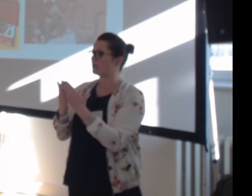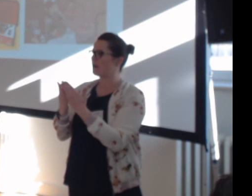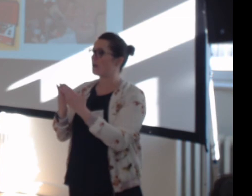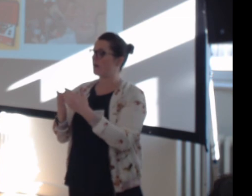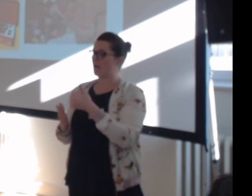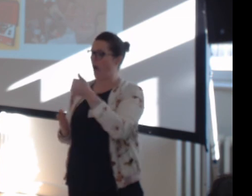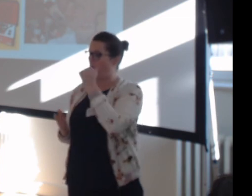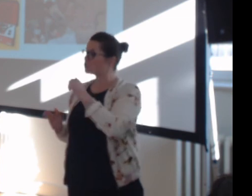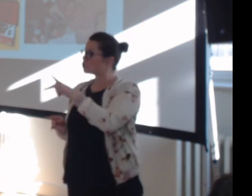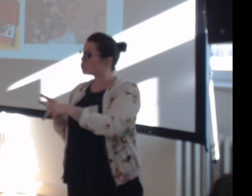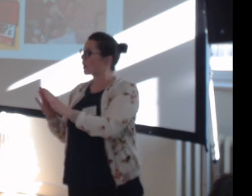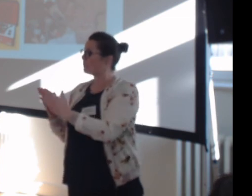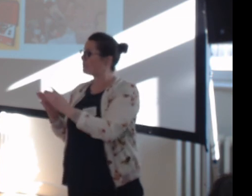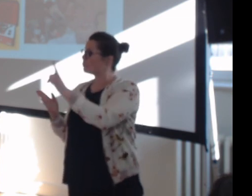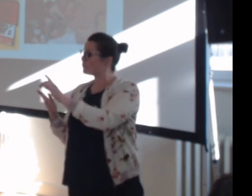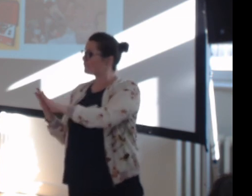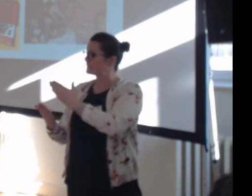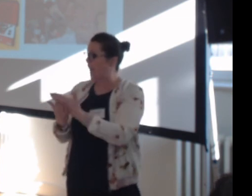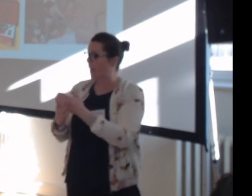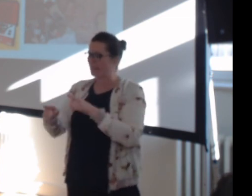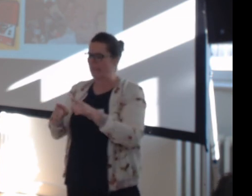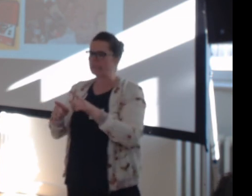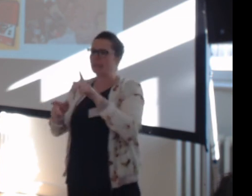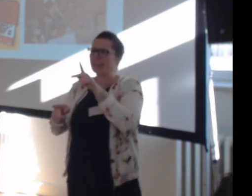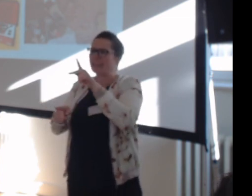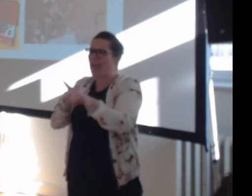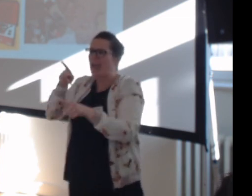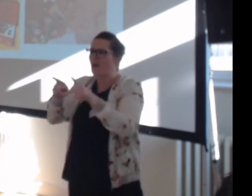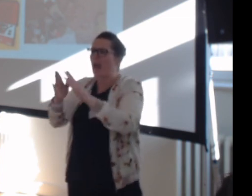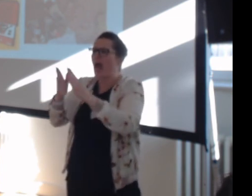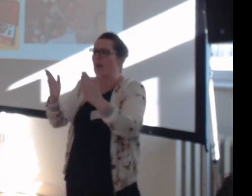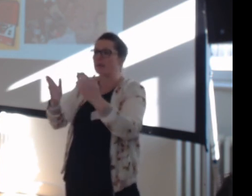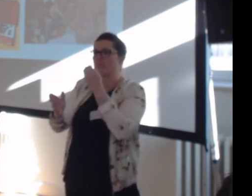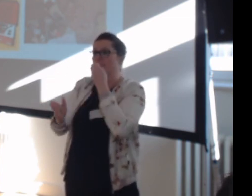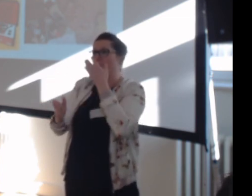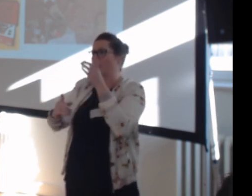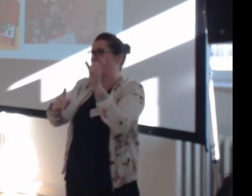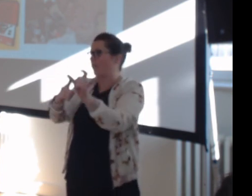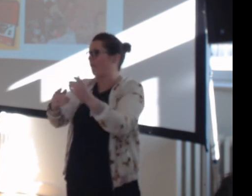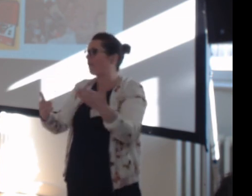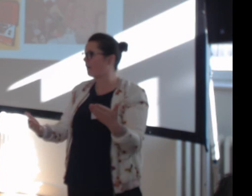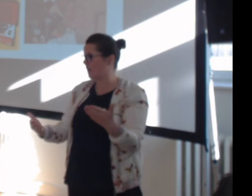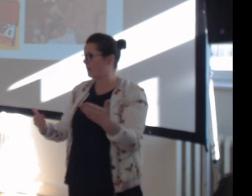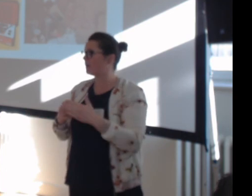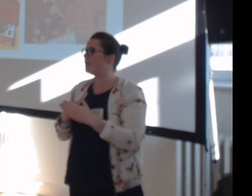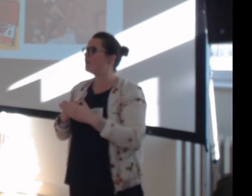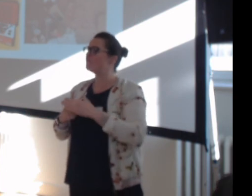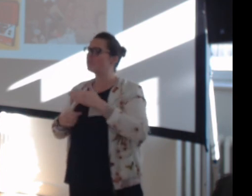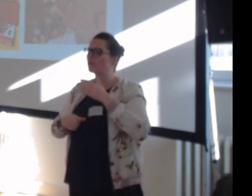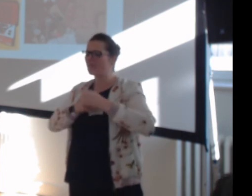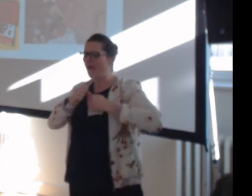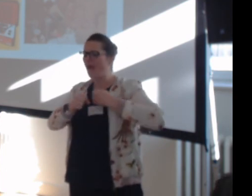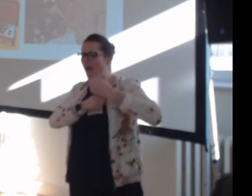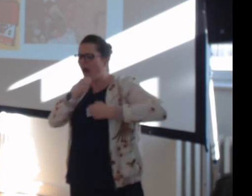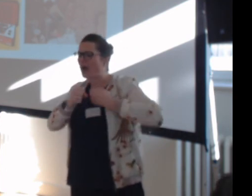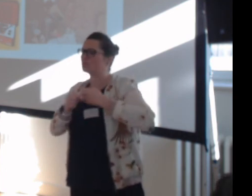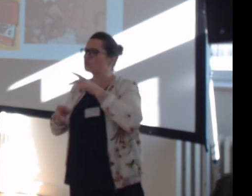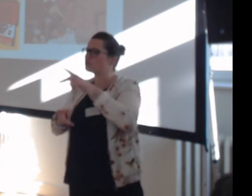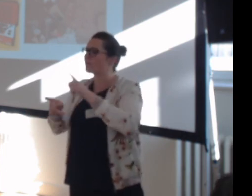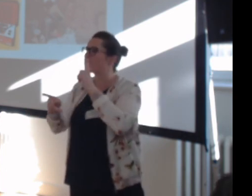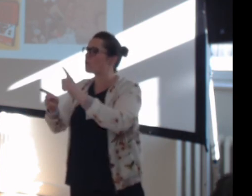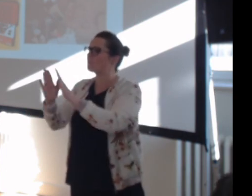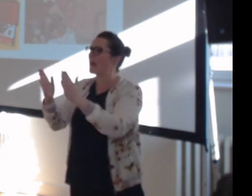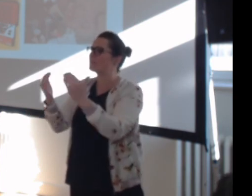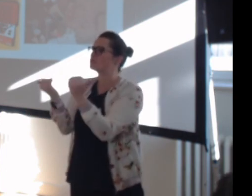to translate Zorbib, I should say care library. How beautiful is that? For ages, Zorbib has taken care of